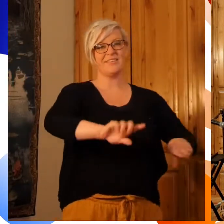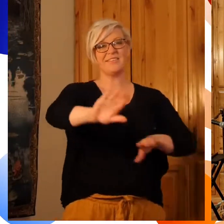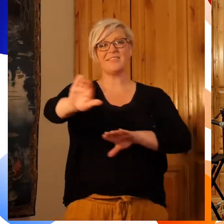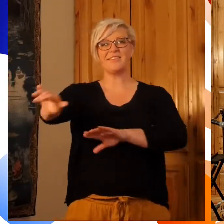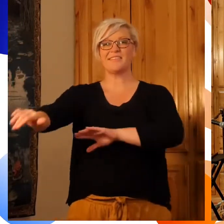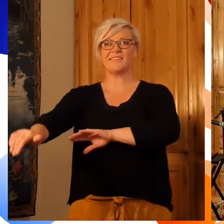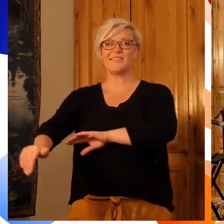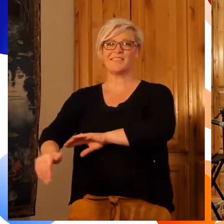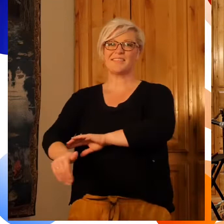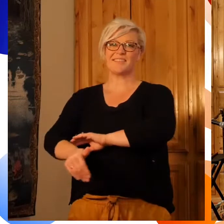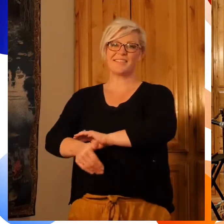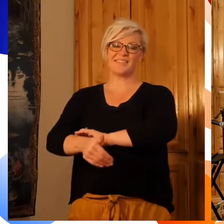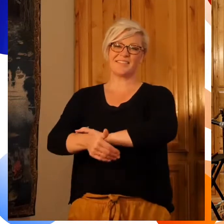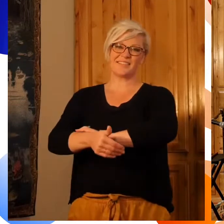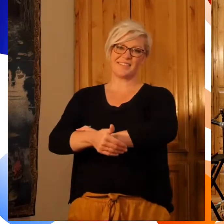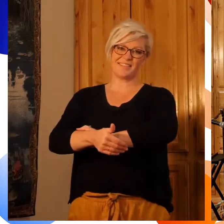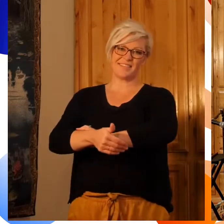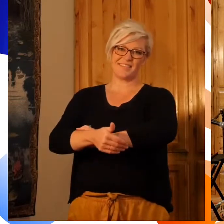night.